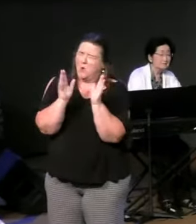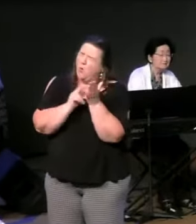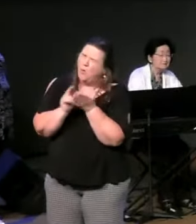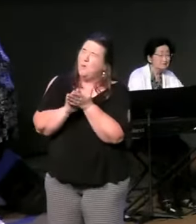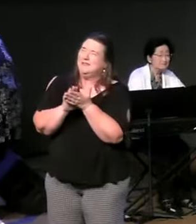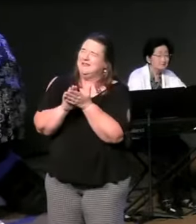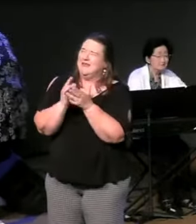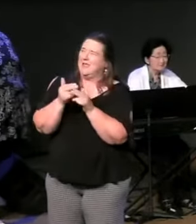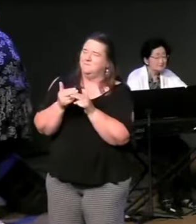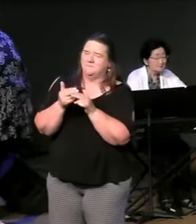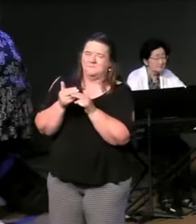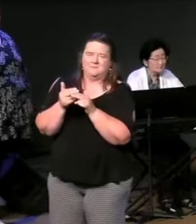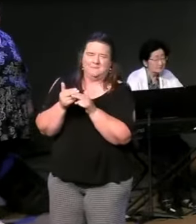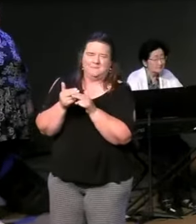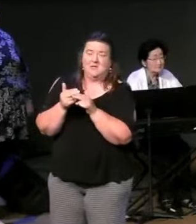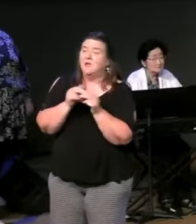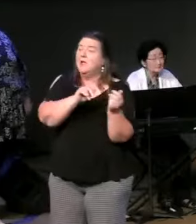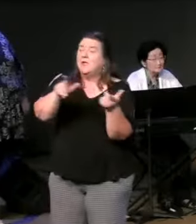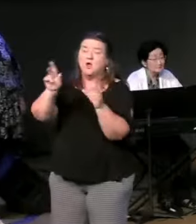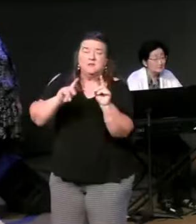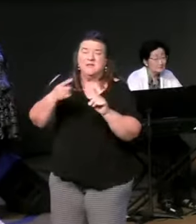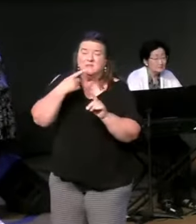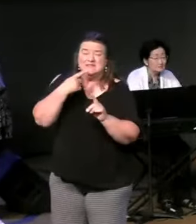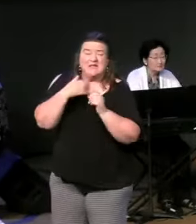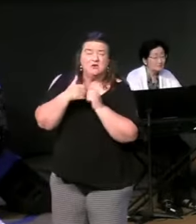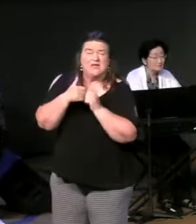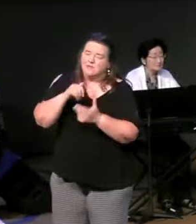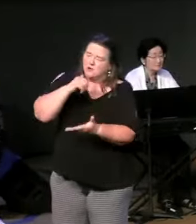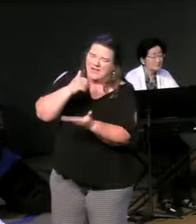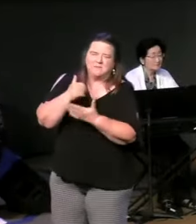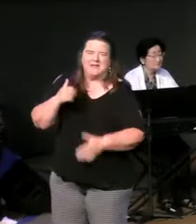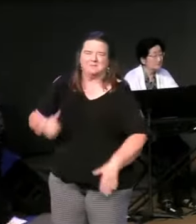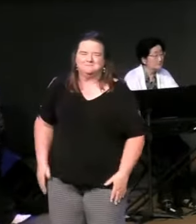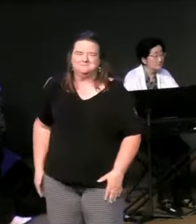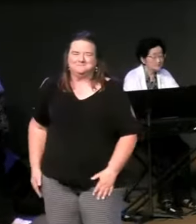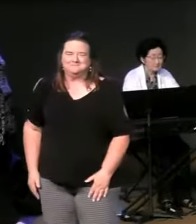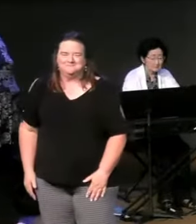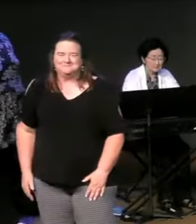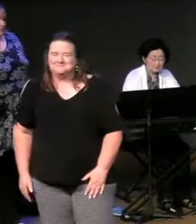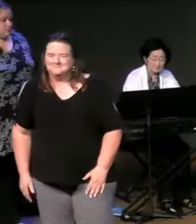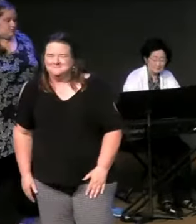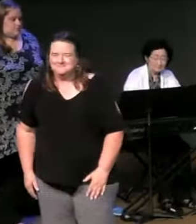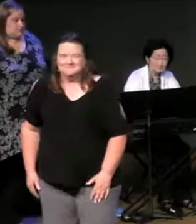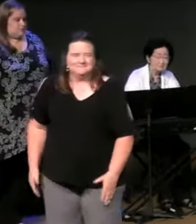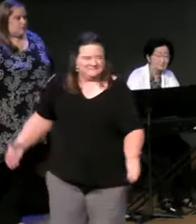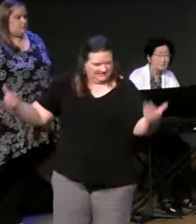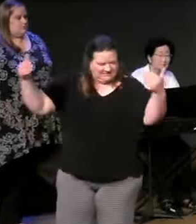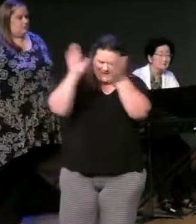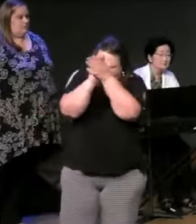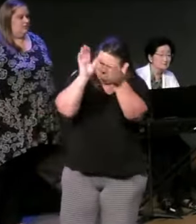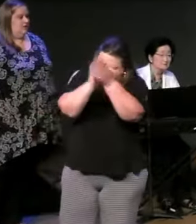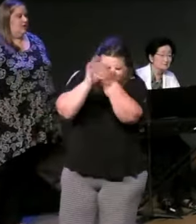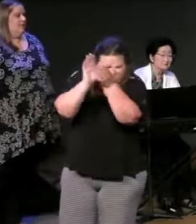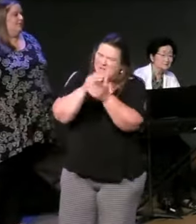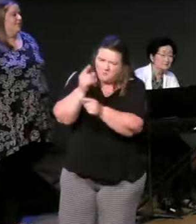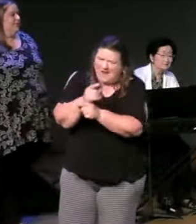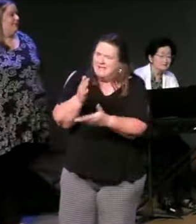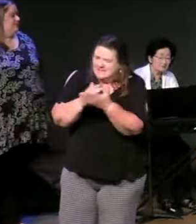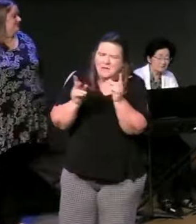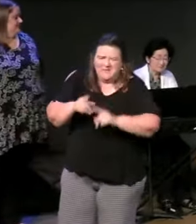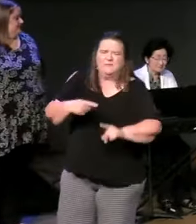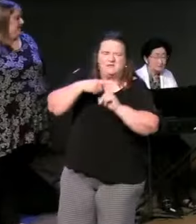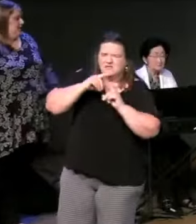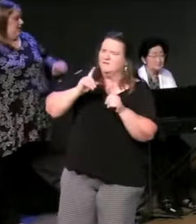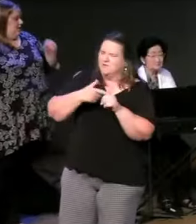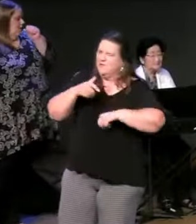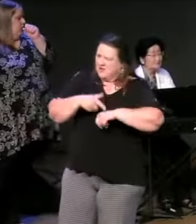name. And all God's people said, amen, amen. Come on, it's Super Bowl Sunday.